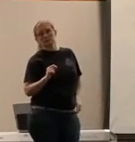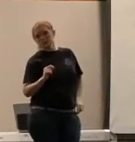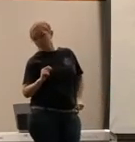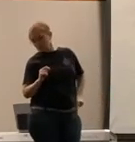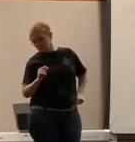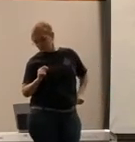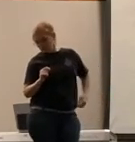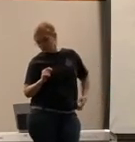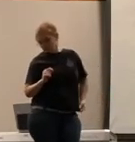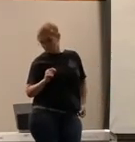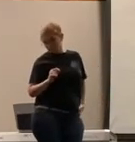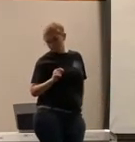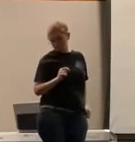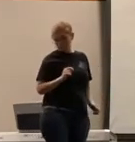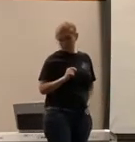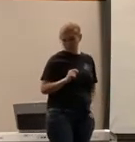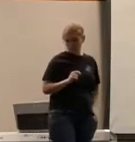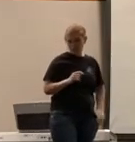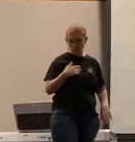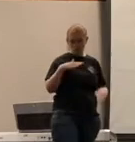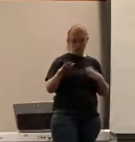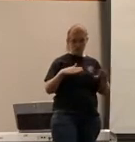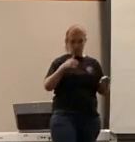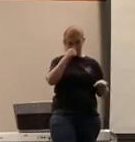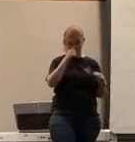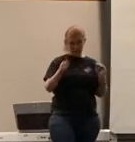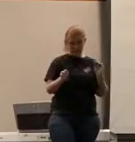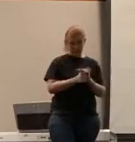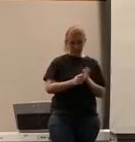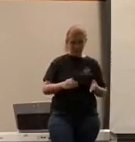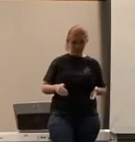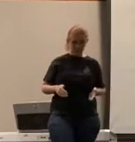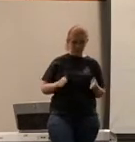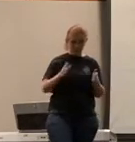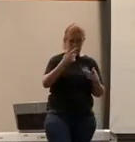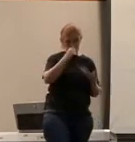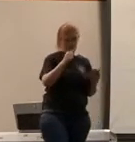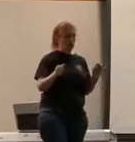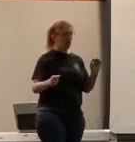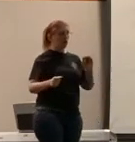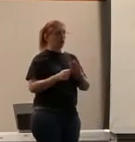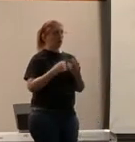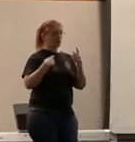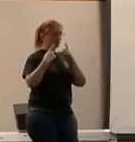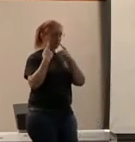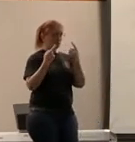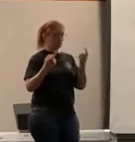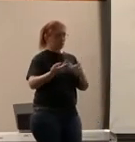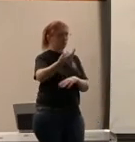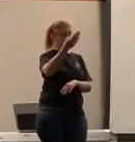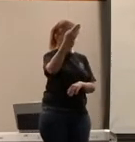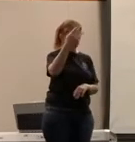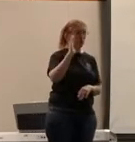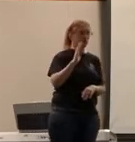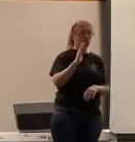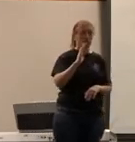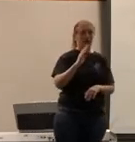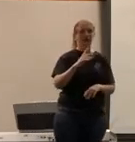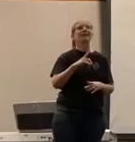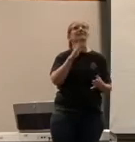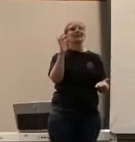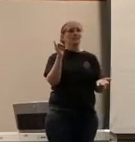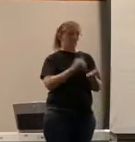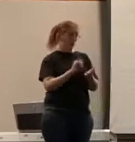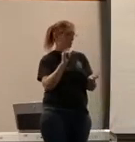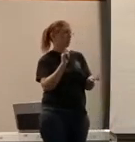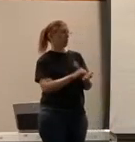So here we are. We walk on hidden street because we try to hide our sins from God. Can I tell you? That is impossible because